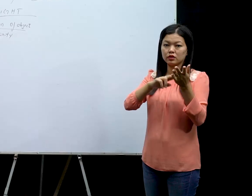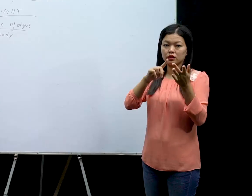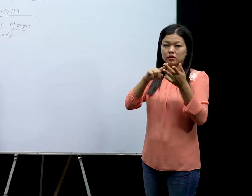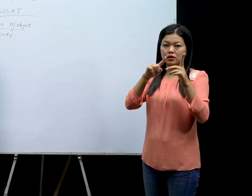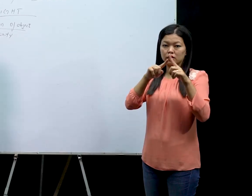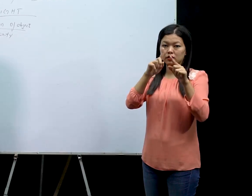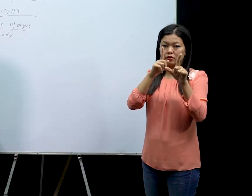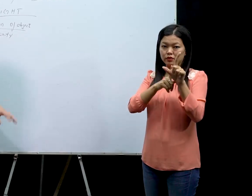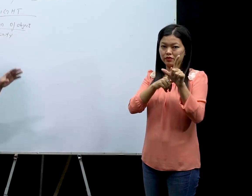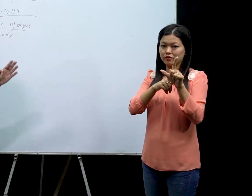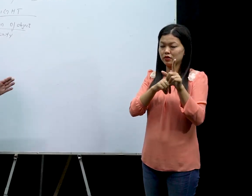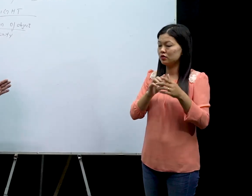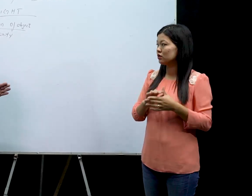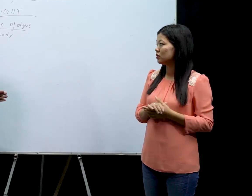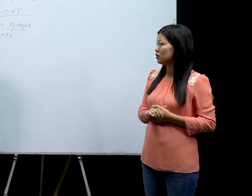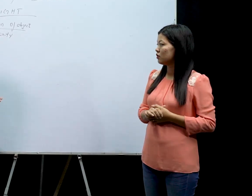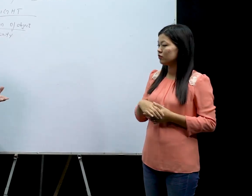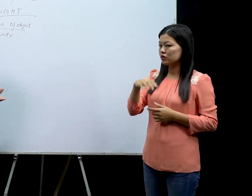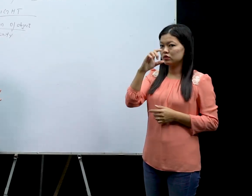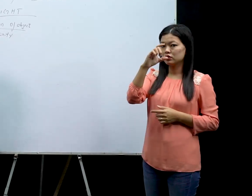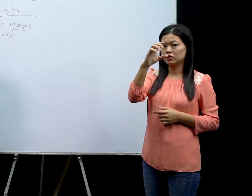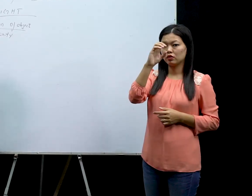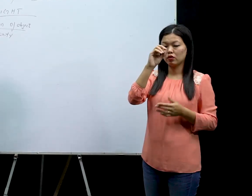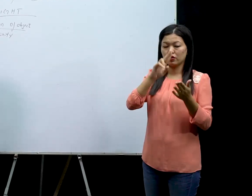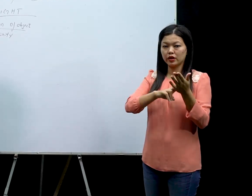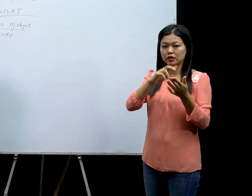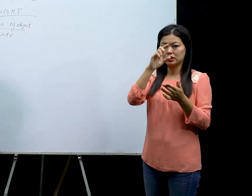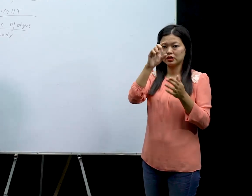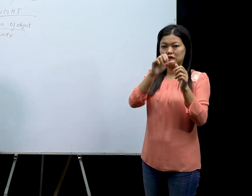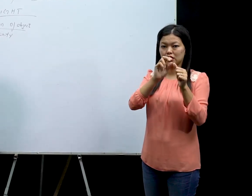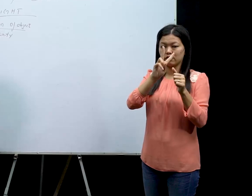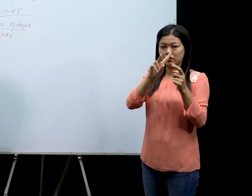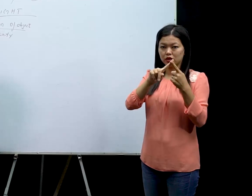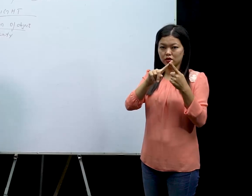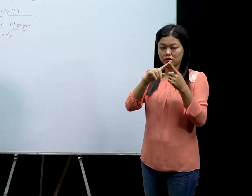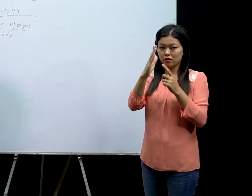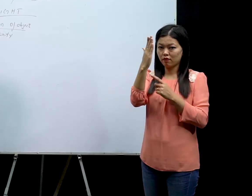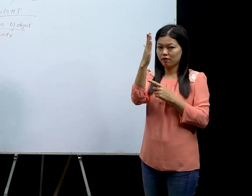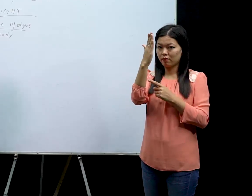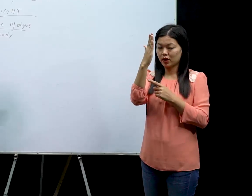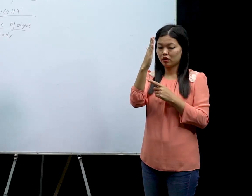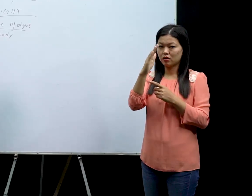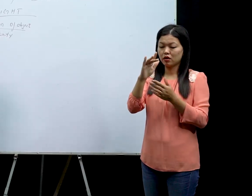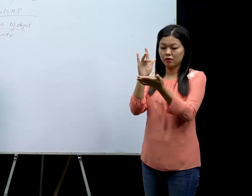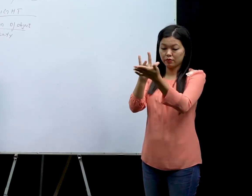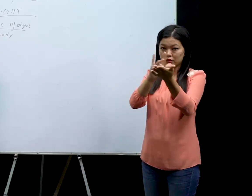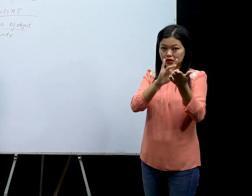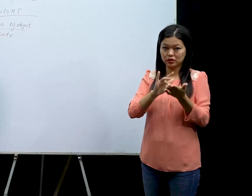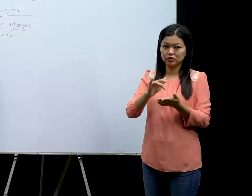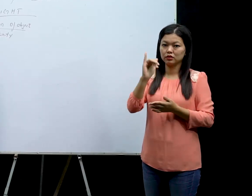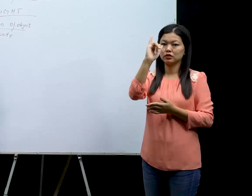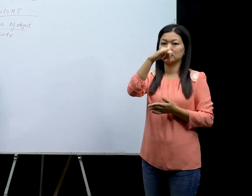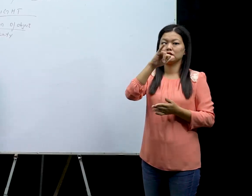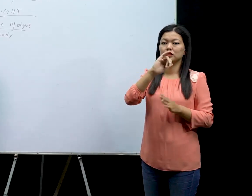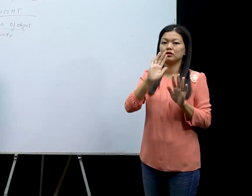So you have to remember that for concave mirror we will have 6 position. Okay, 6 positioned. So we are done with the